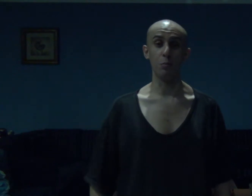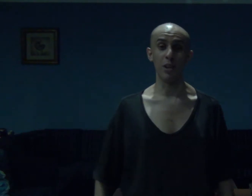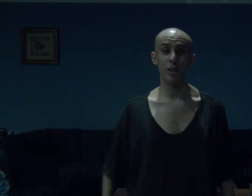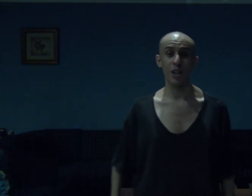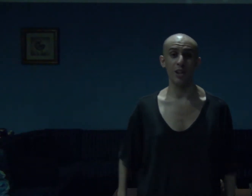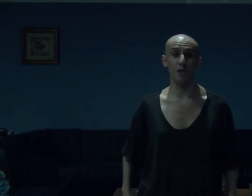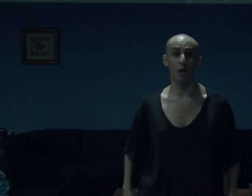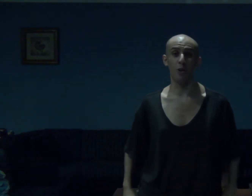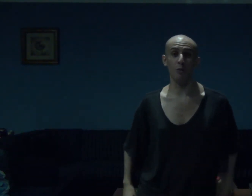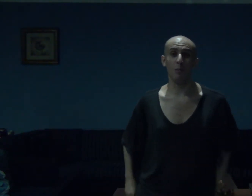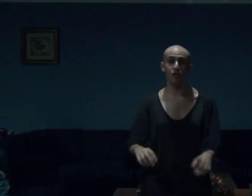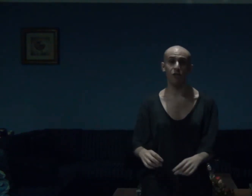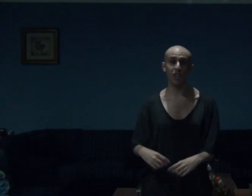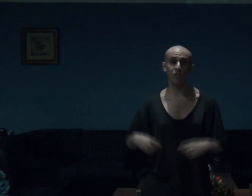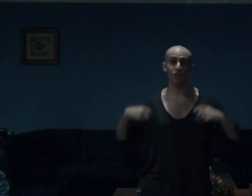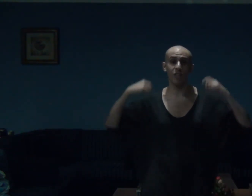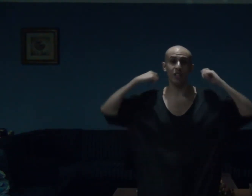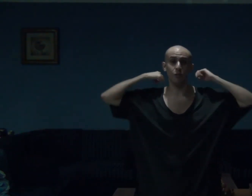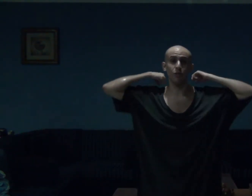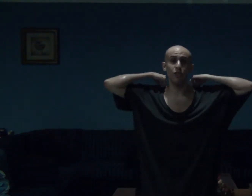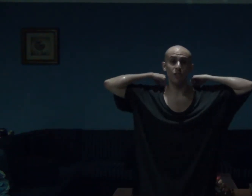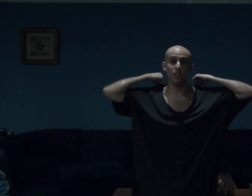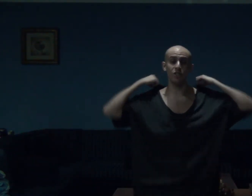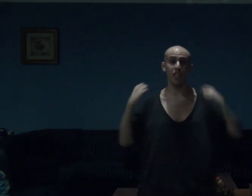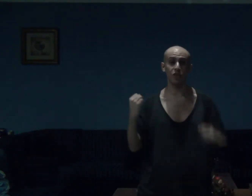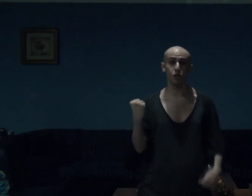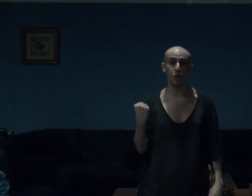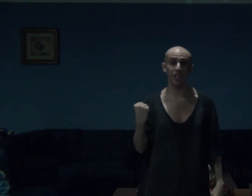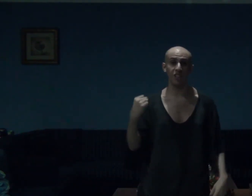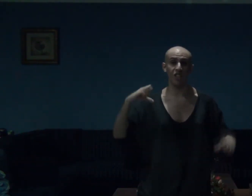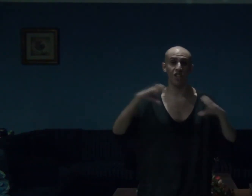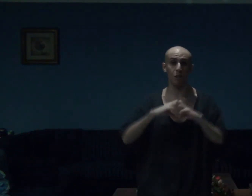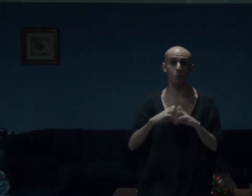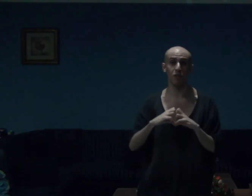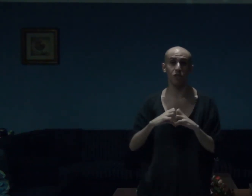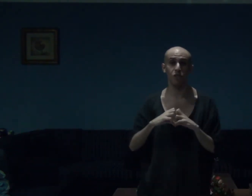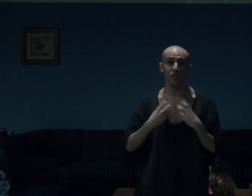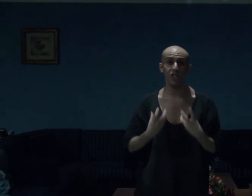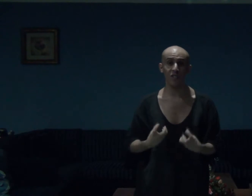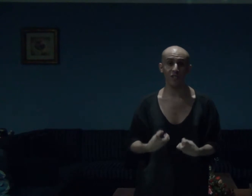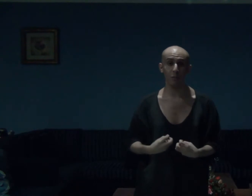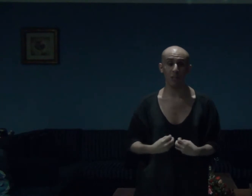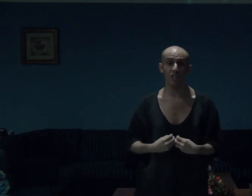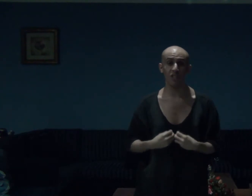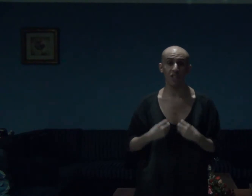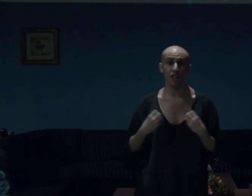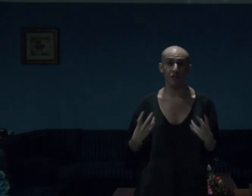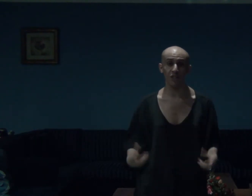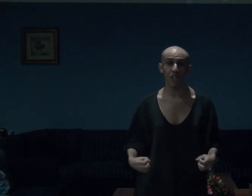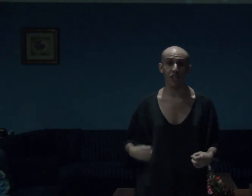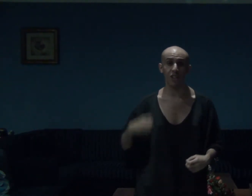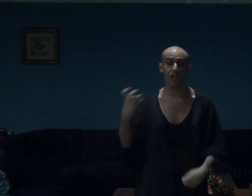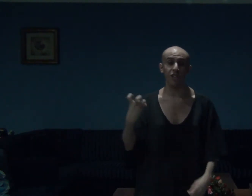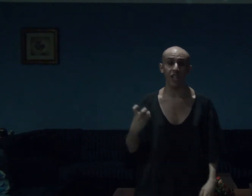Despair and hope, survival at all cost and strength in numbers, the inevitability of death and the